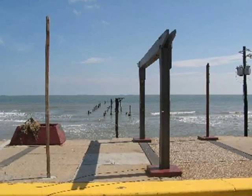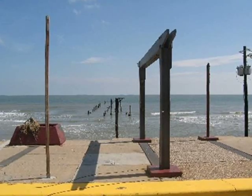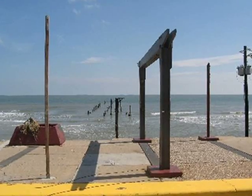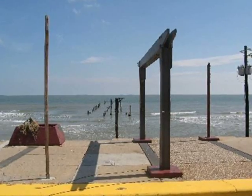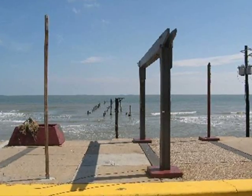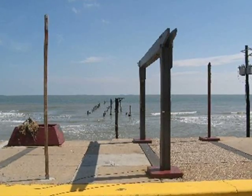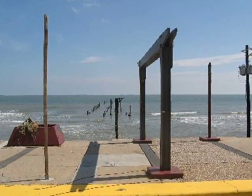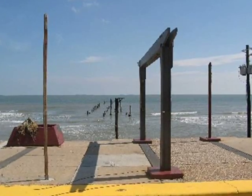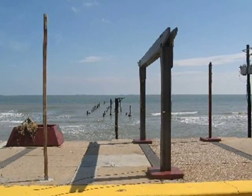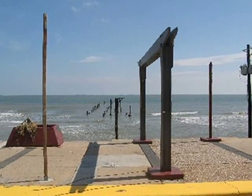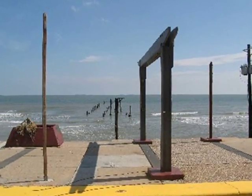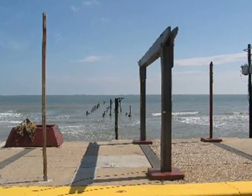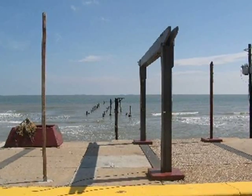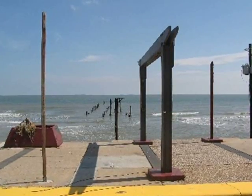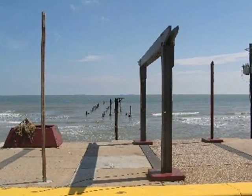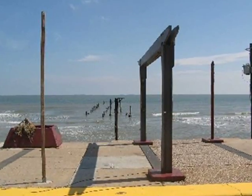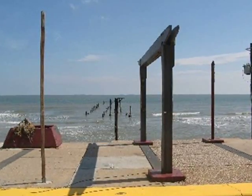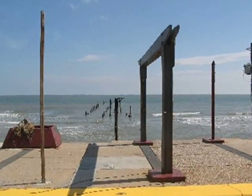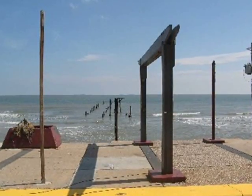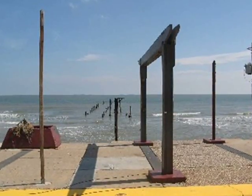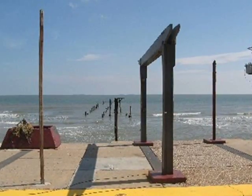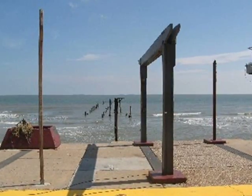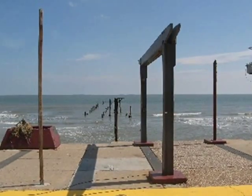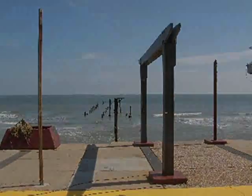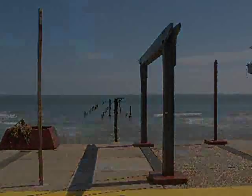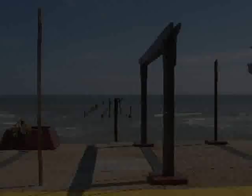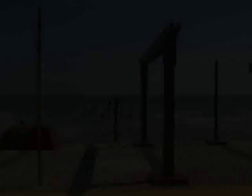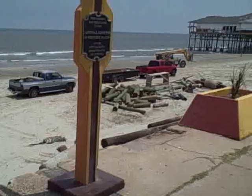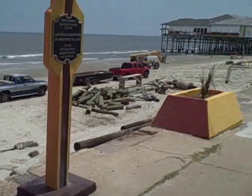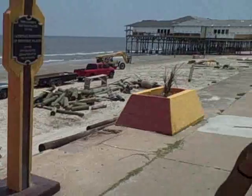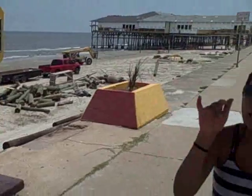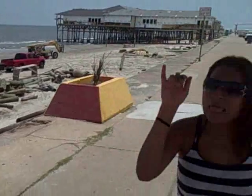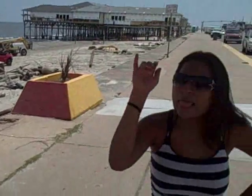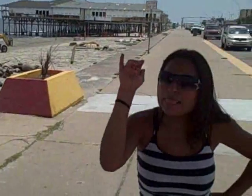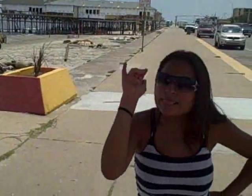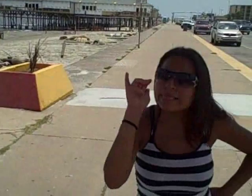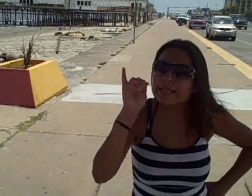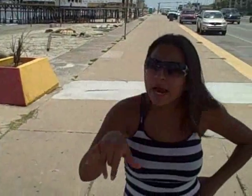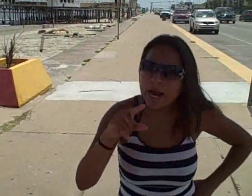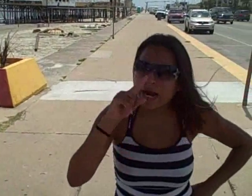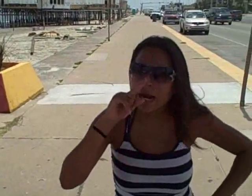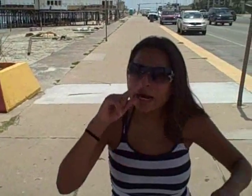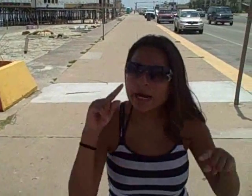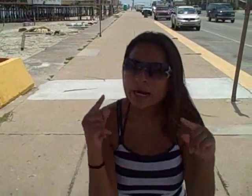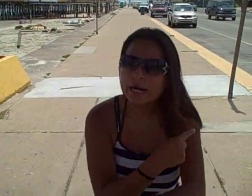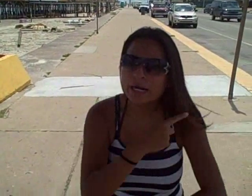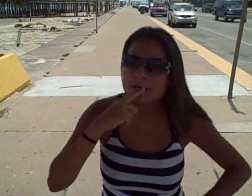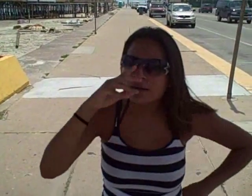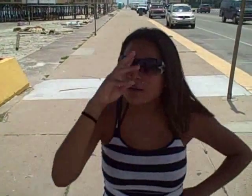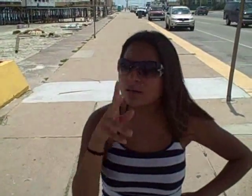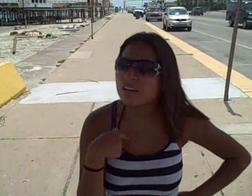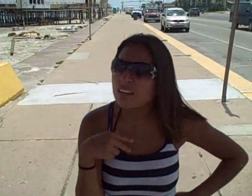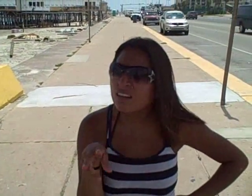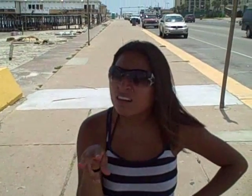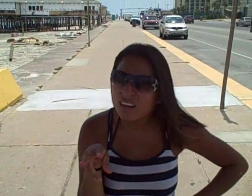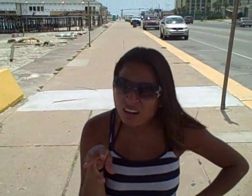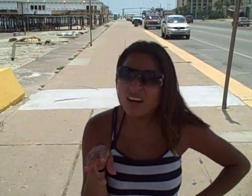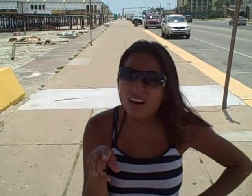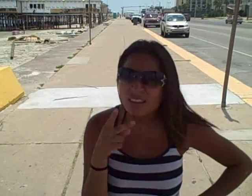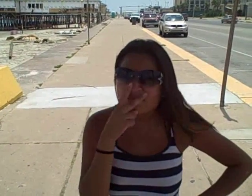As the hours go flashing by I'm winding down the windows And